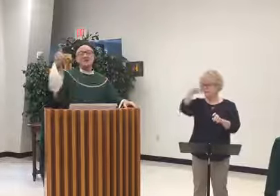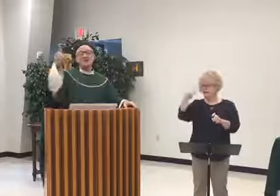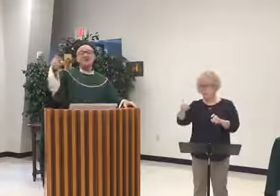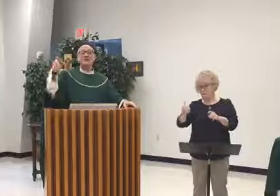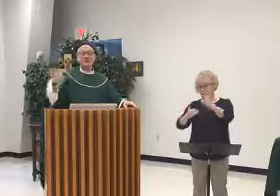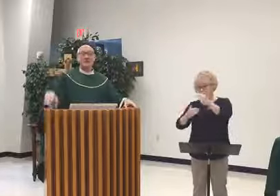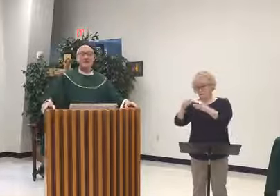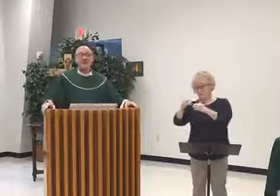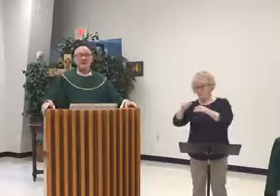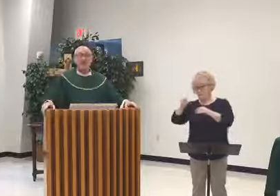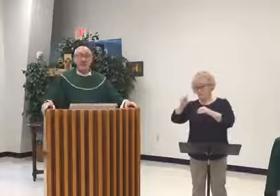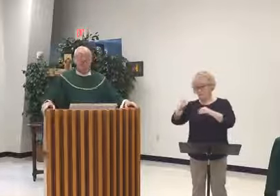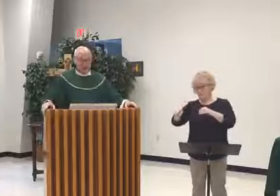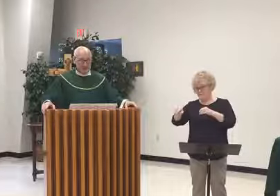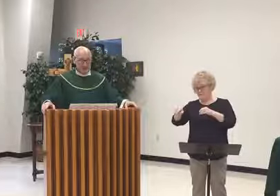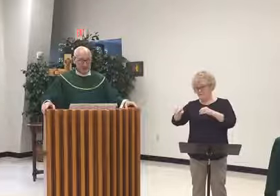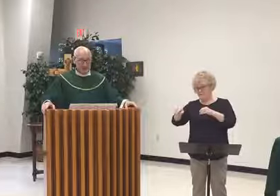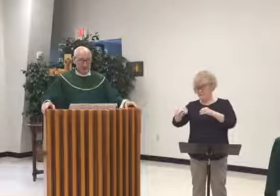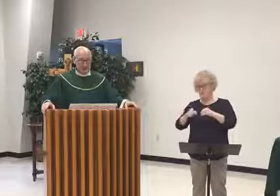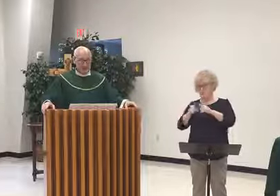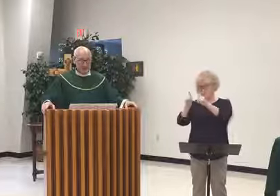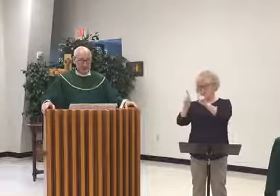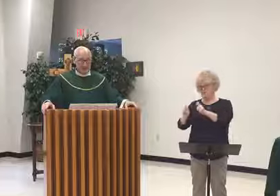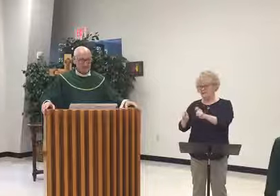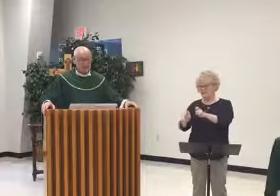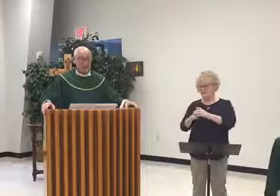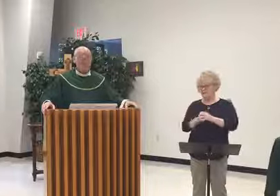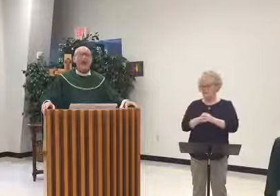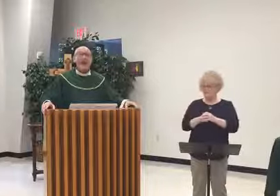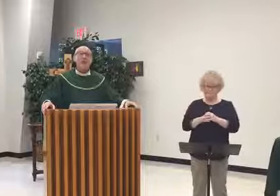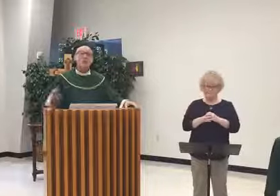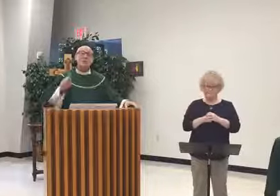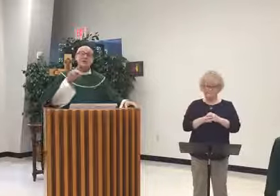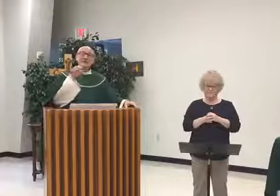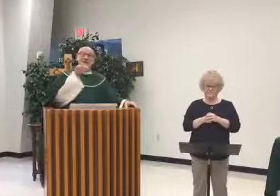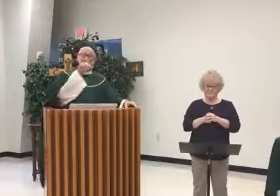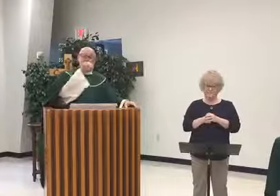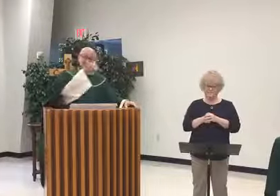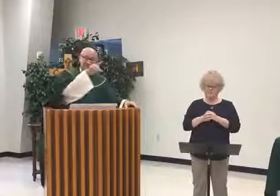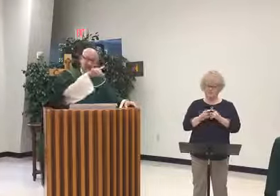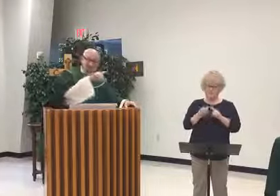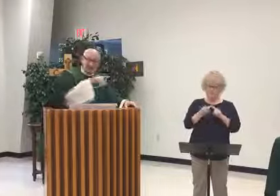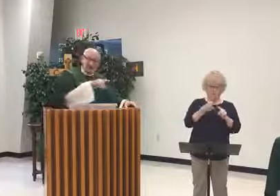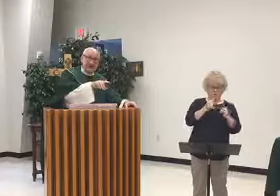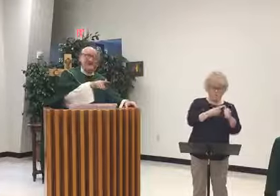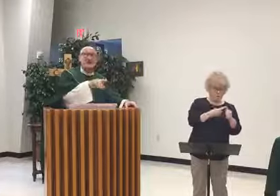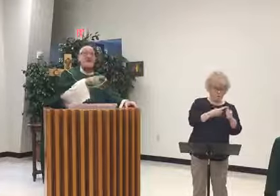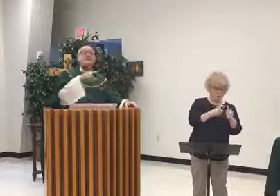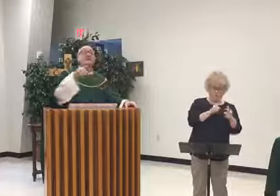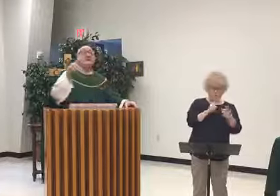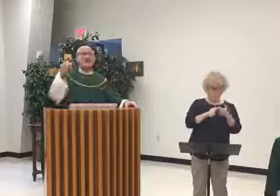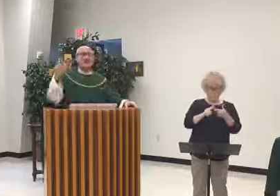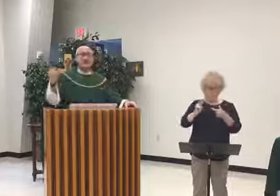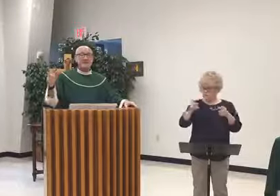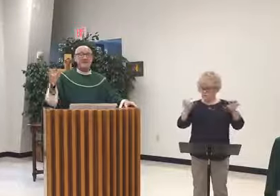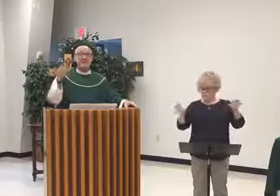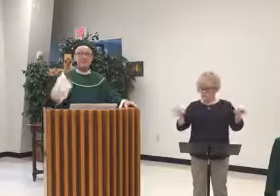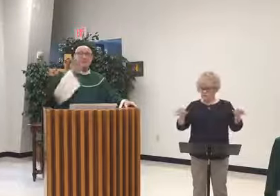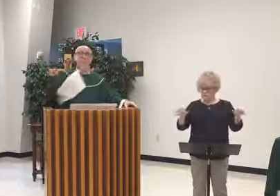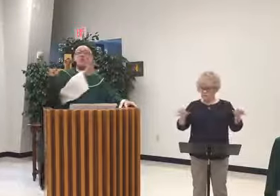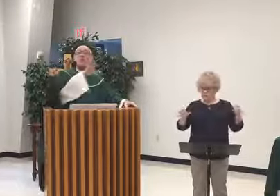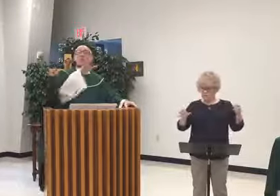to the building, the second building. And in order to get from the first building to